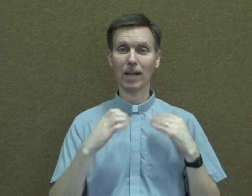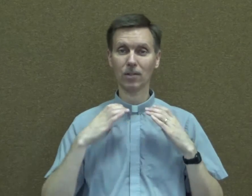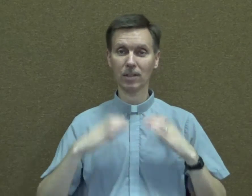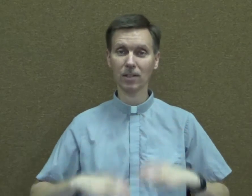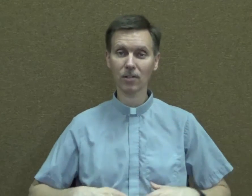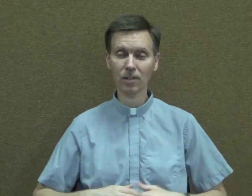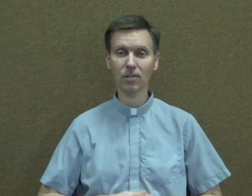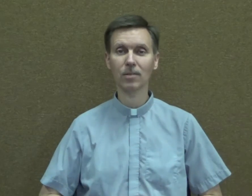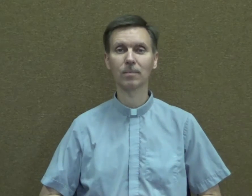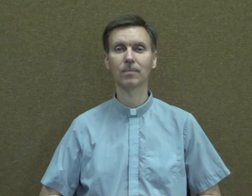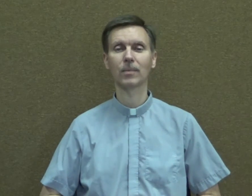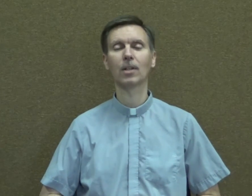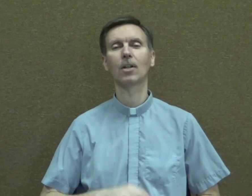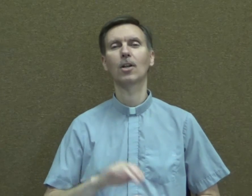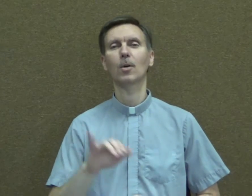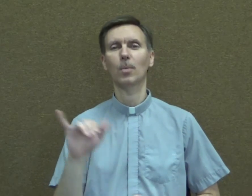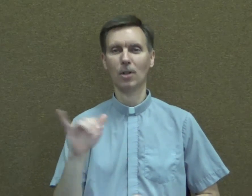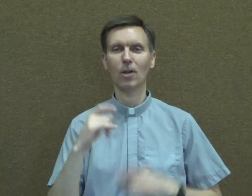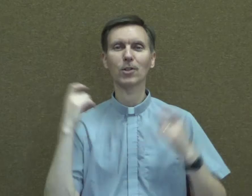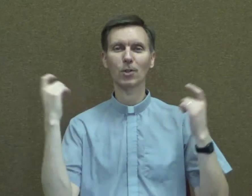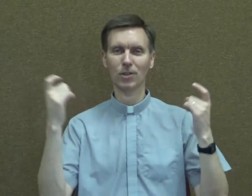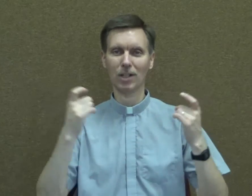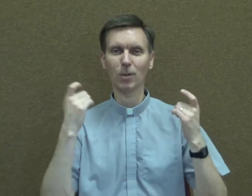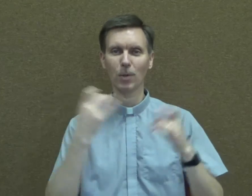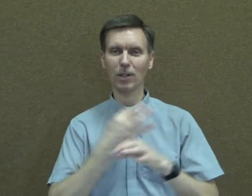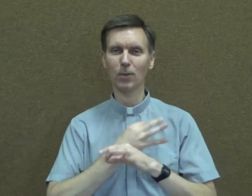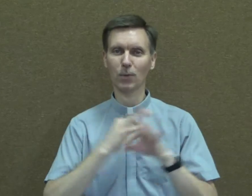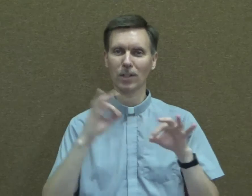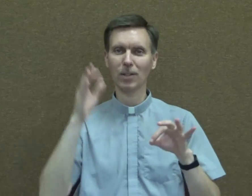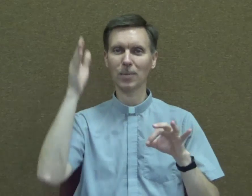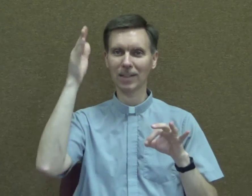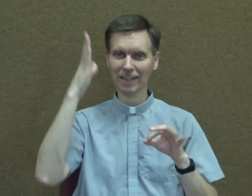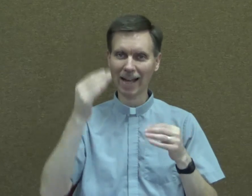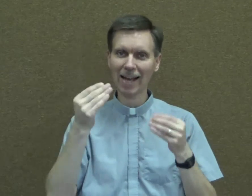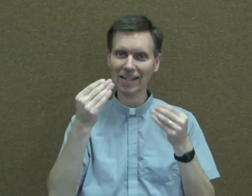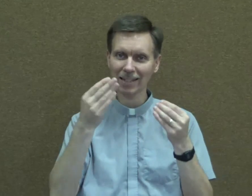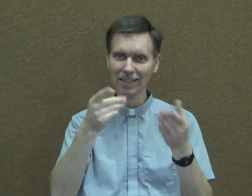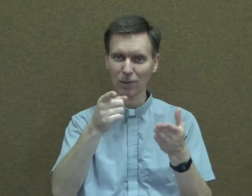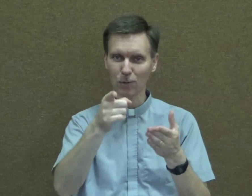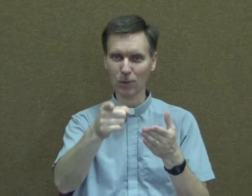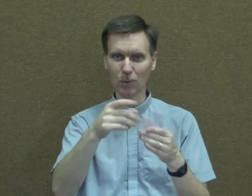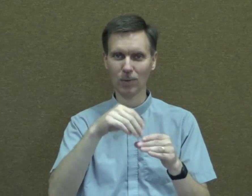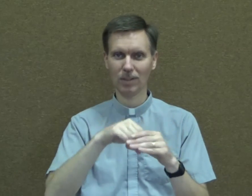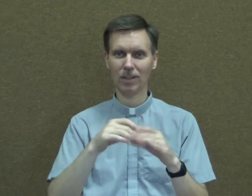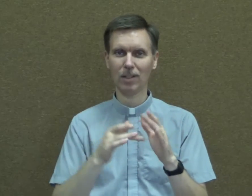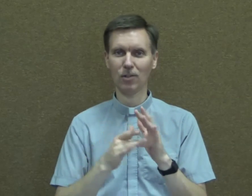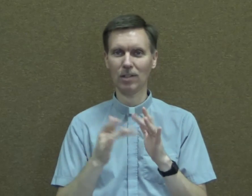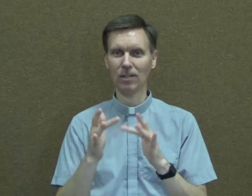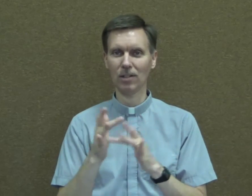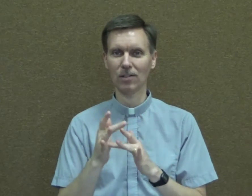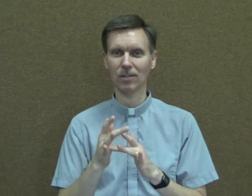U.S. citizens, but also celebrate the freedom that God gives you in Jesus.